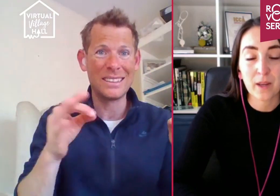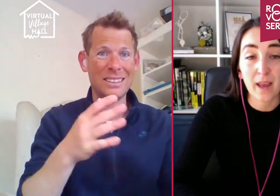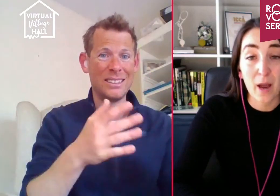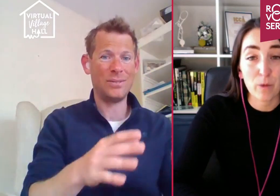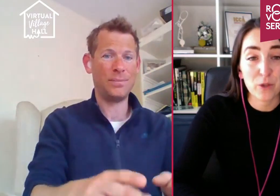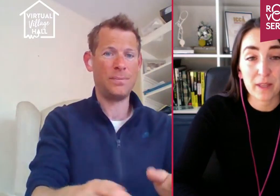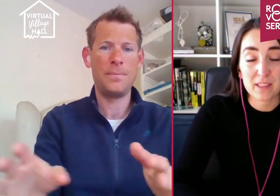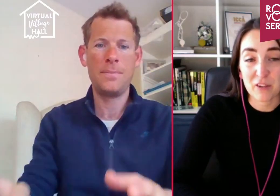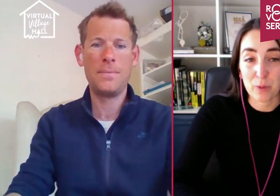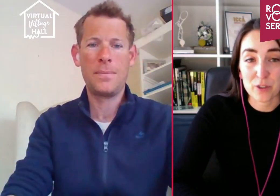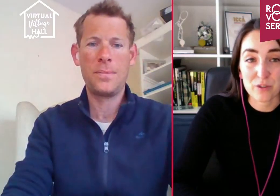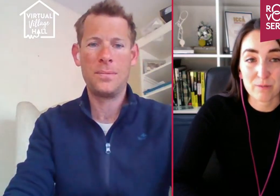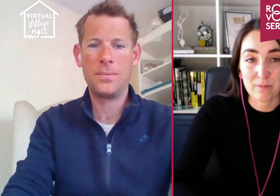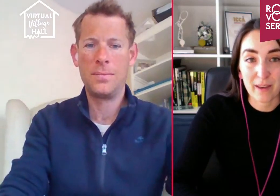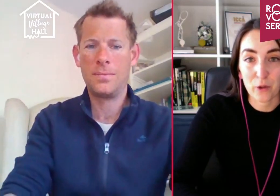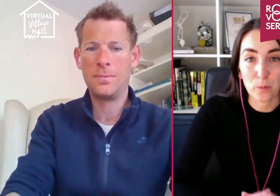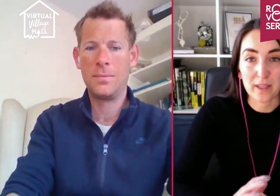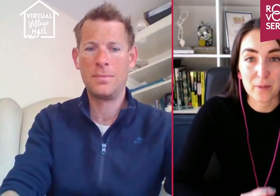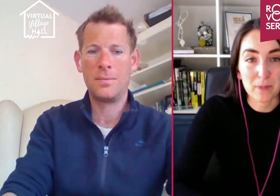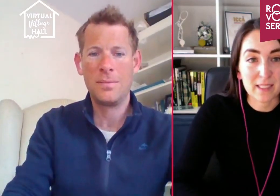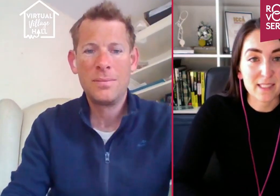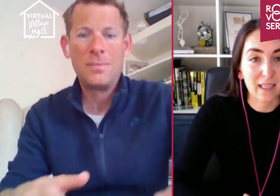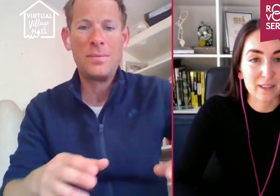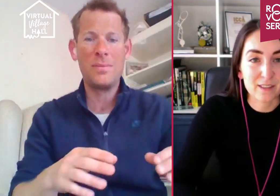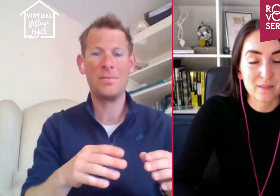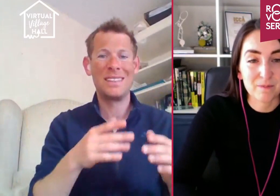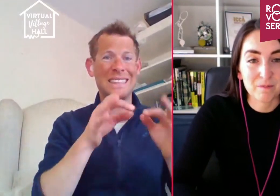And when you meet the deaf person, it will be complete silence.